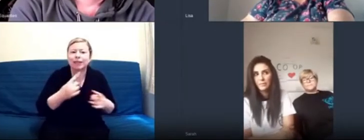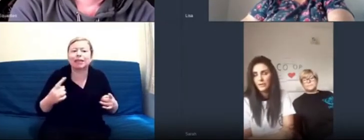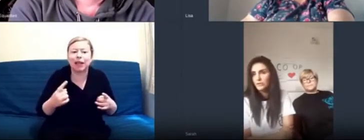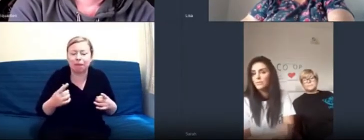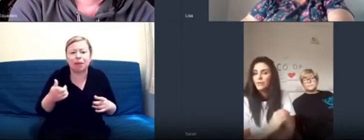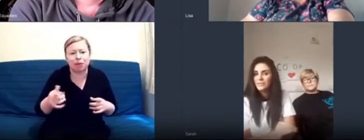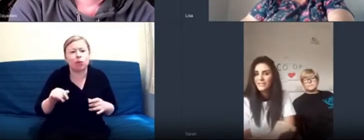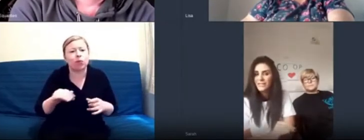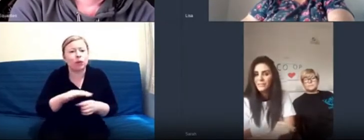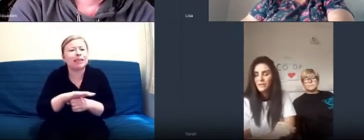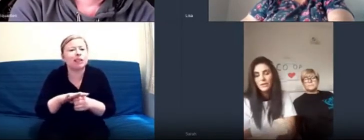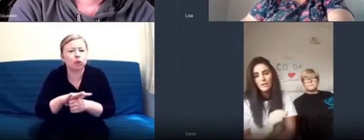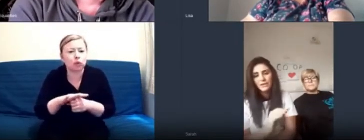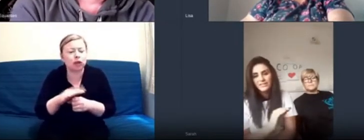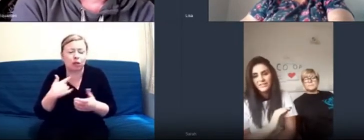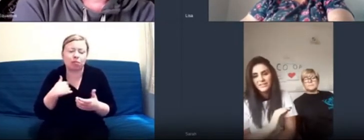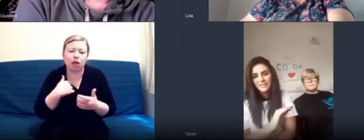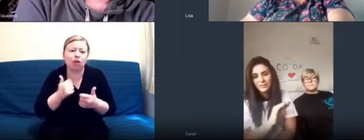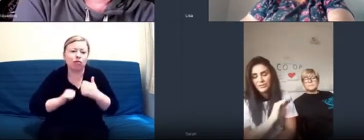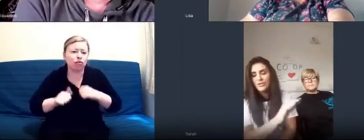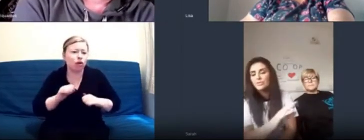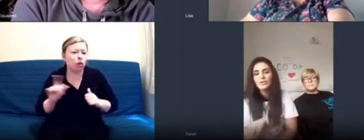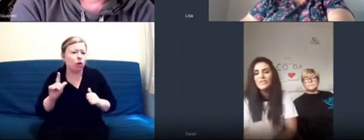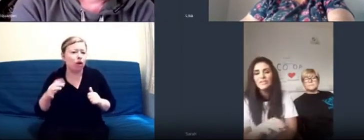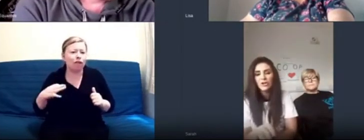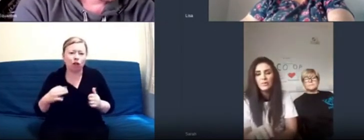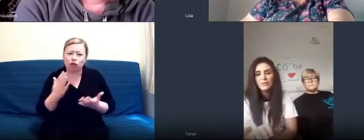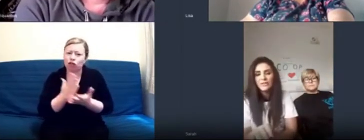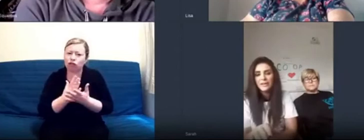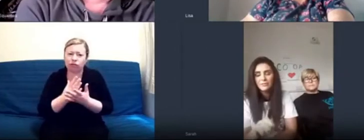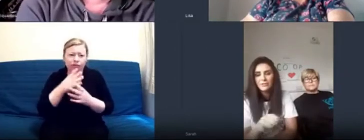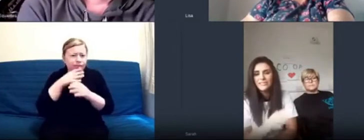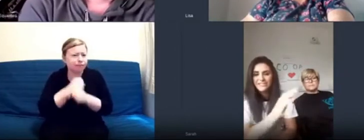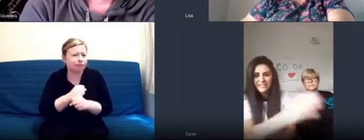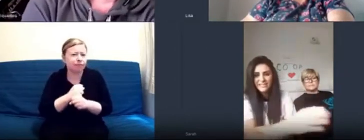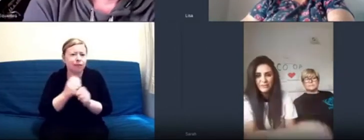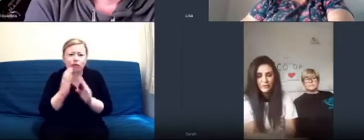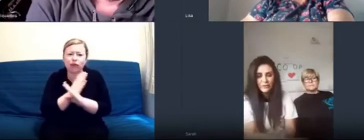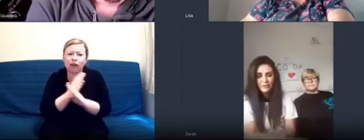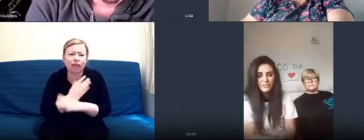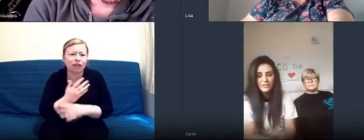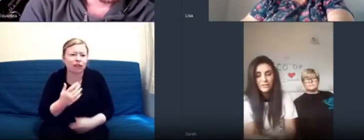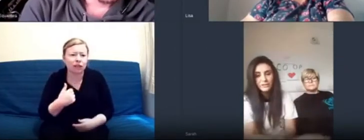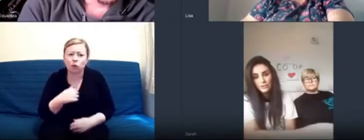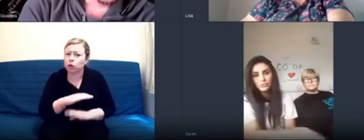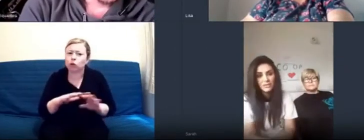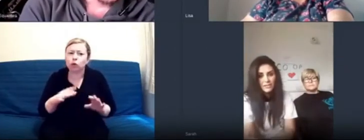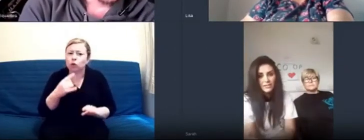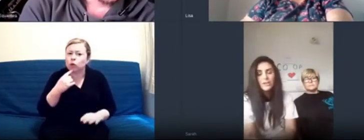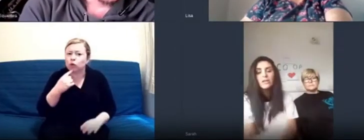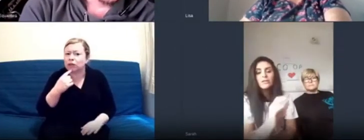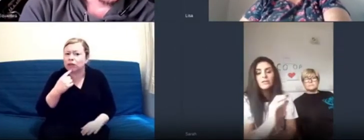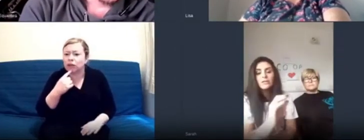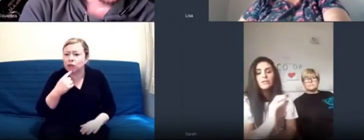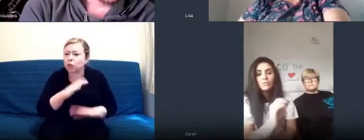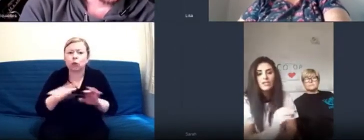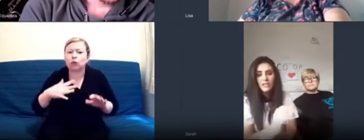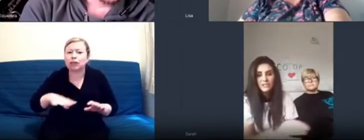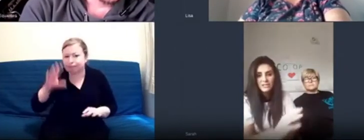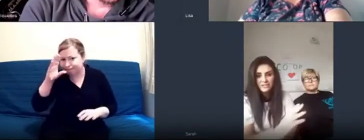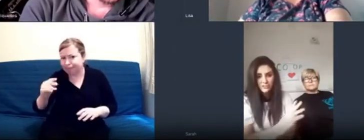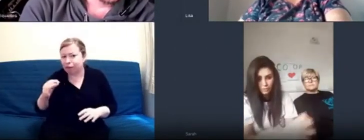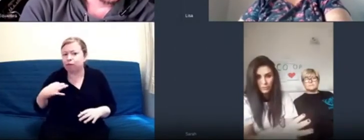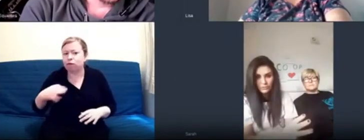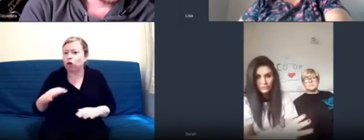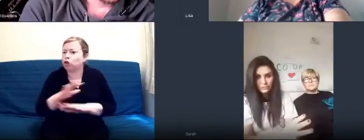and I'm proud of the privacy. It's not, we don't even need to talk about it. We don't need to say to a volunteer, you don't discuss, we